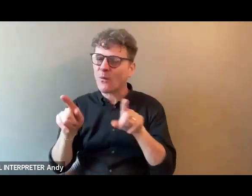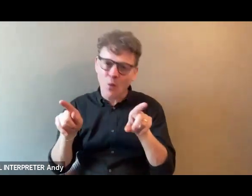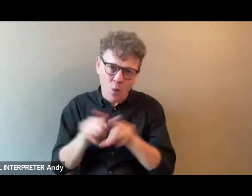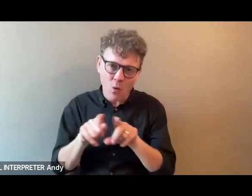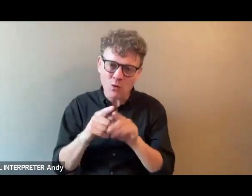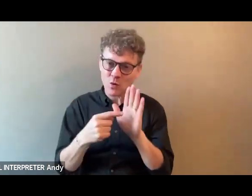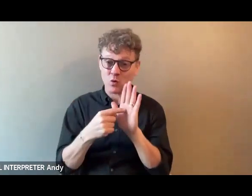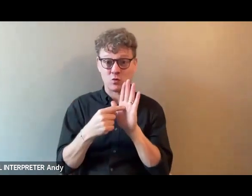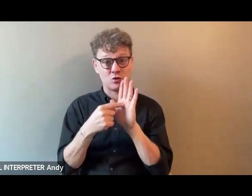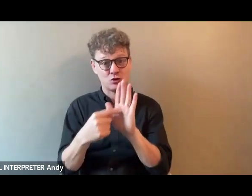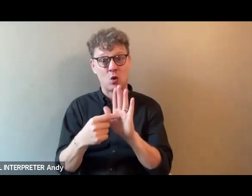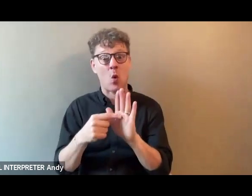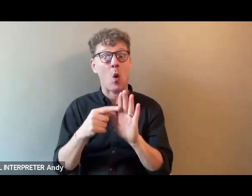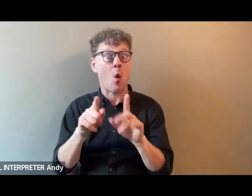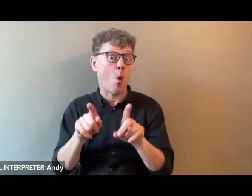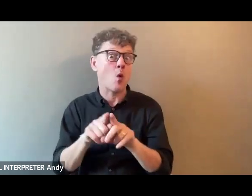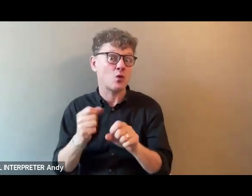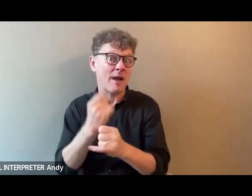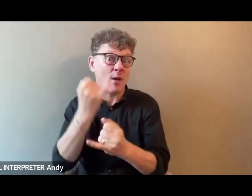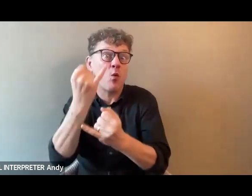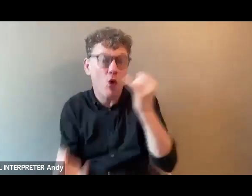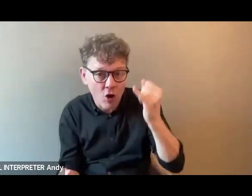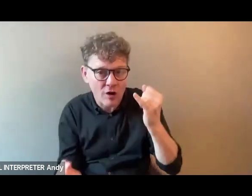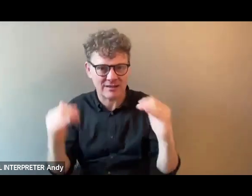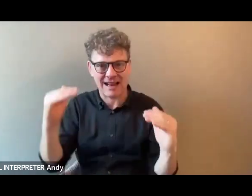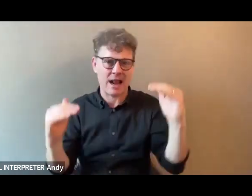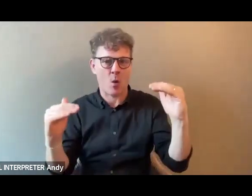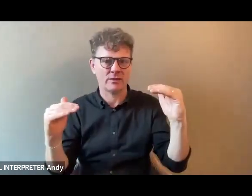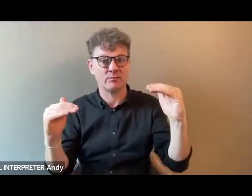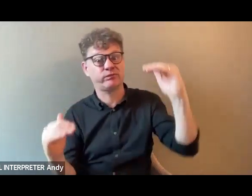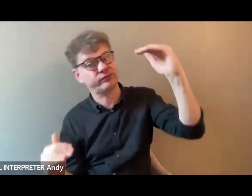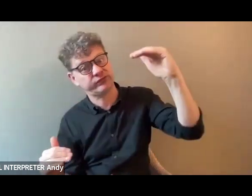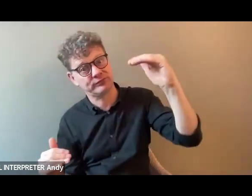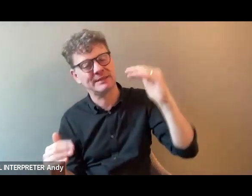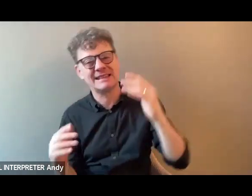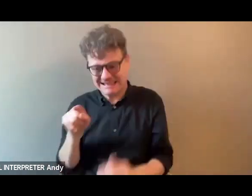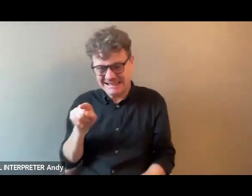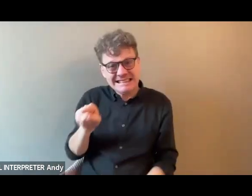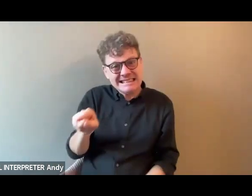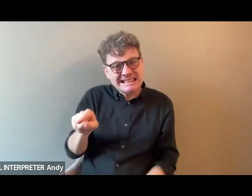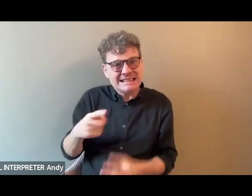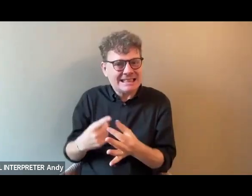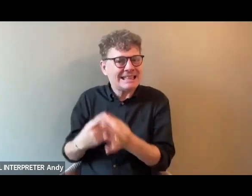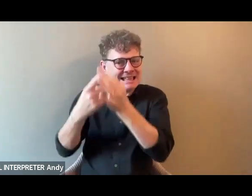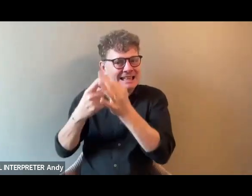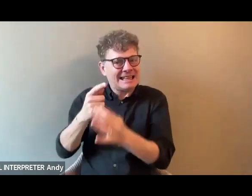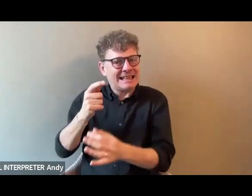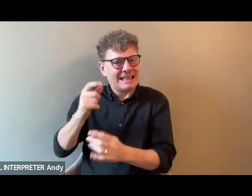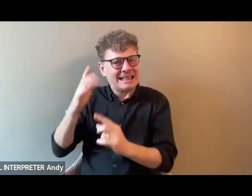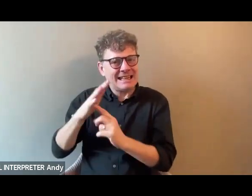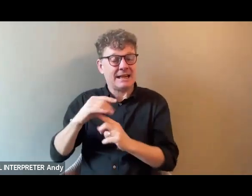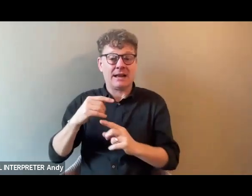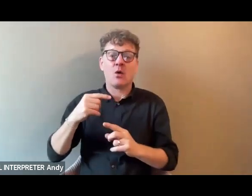cases intensified existing inequalities. And we felt that this is really key. So we are using